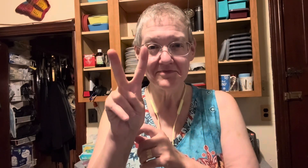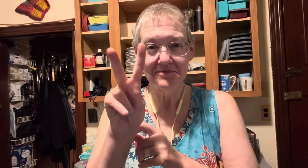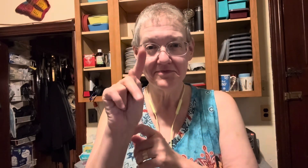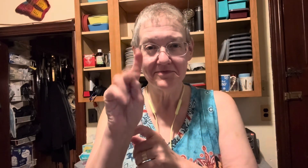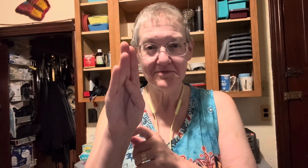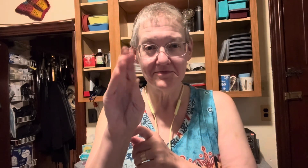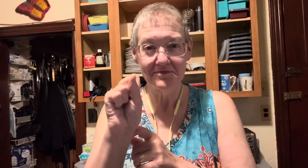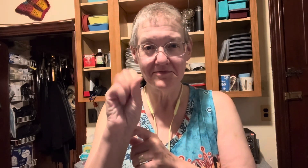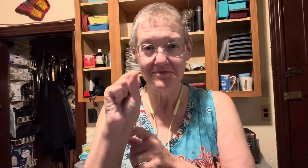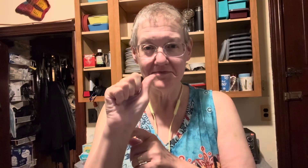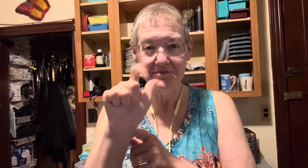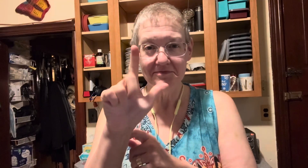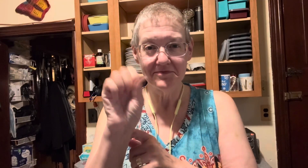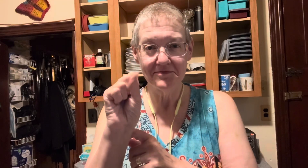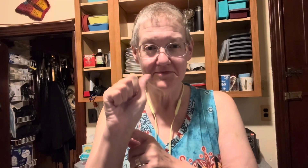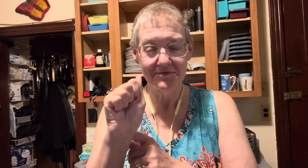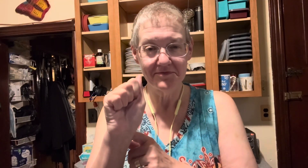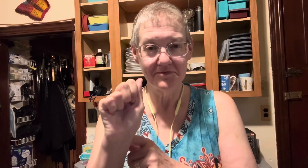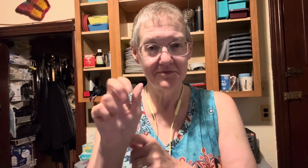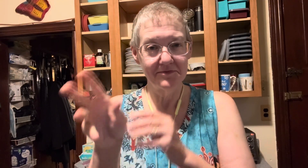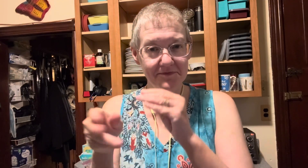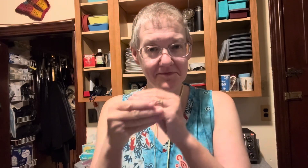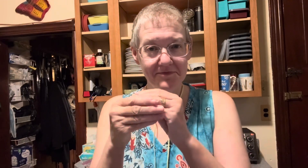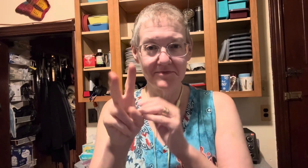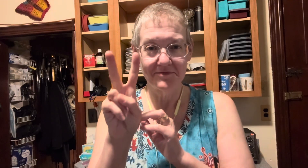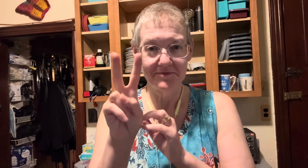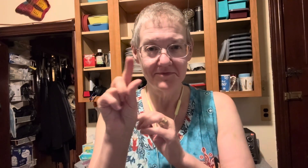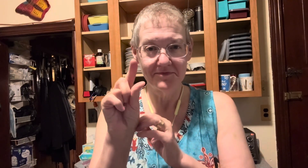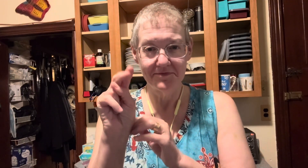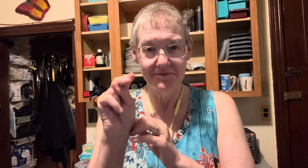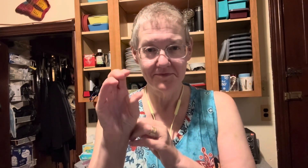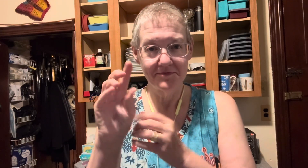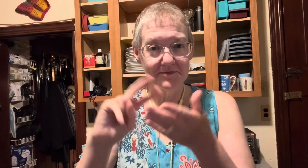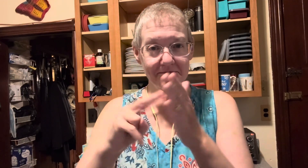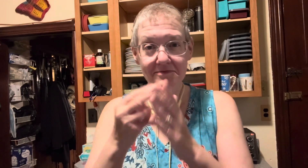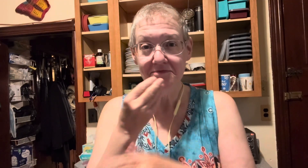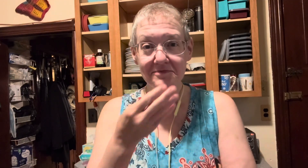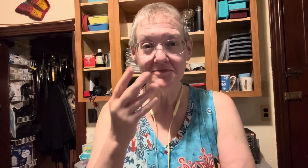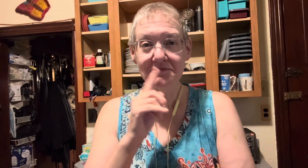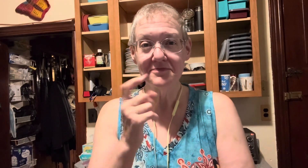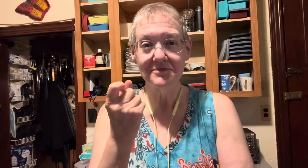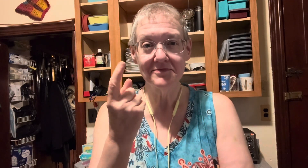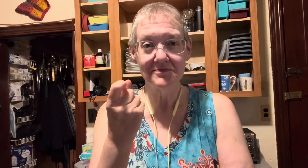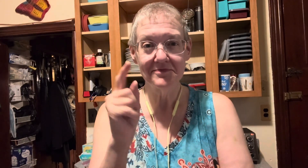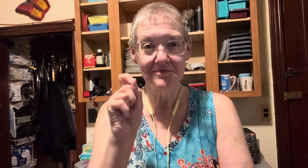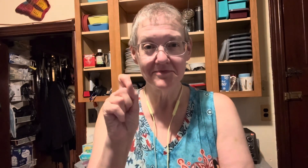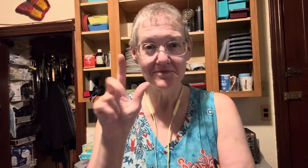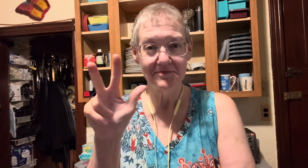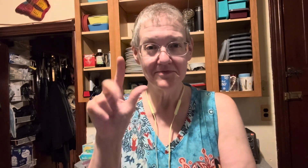I decided to add 2 tablespoons of salsa. That's going to add 2 grams of net carbs, meaning breakfast